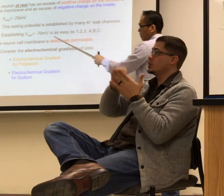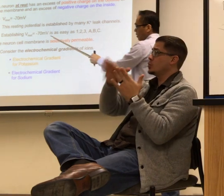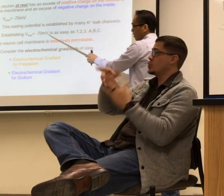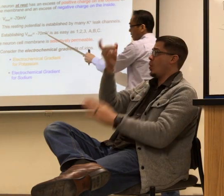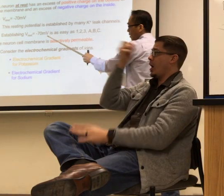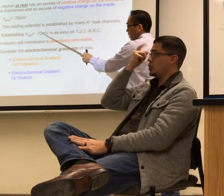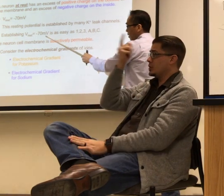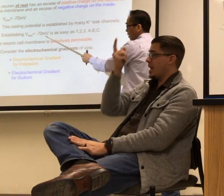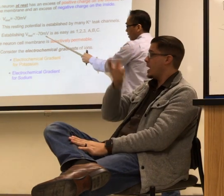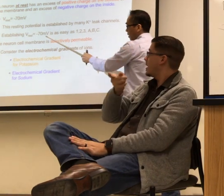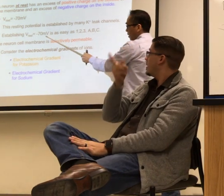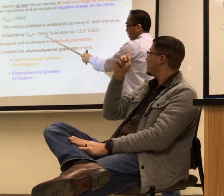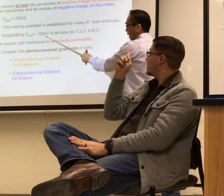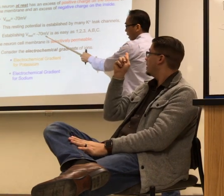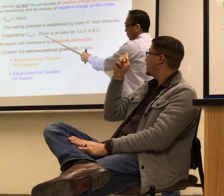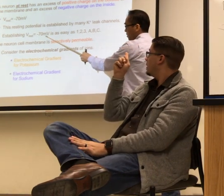understand